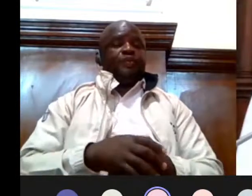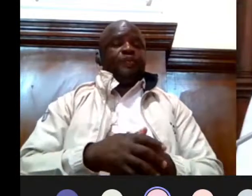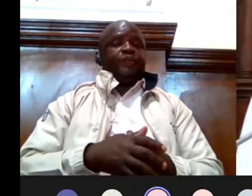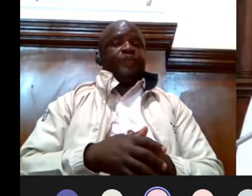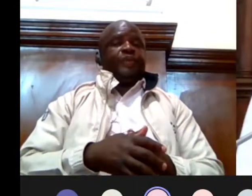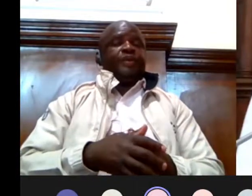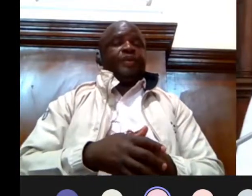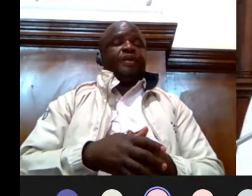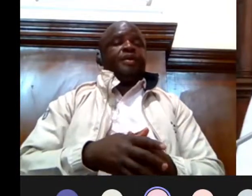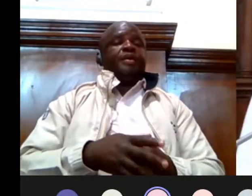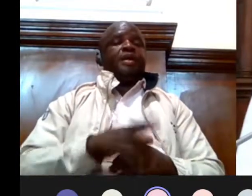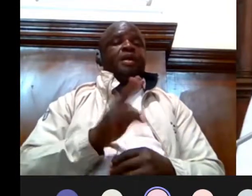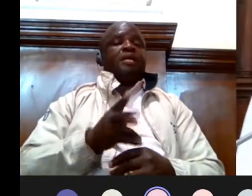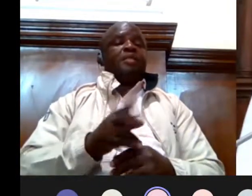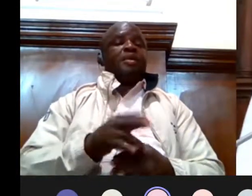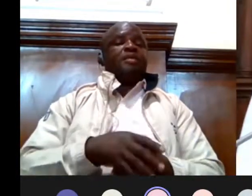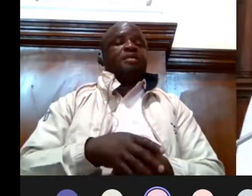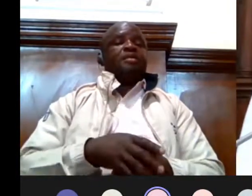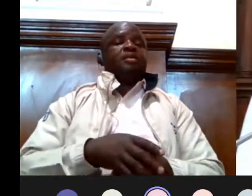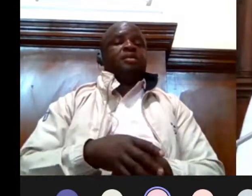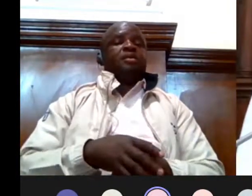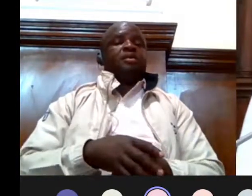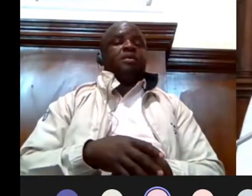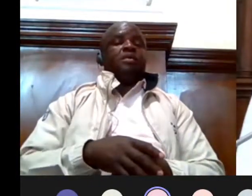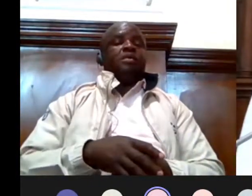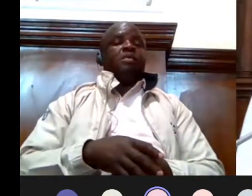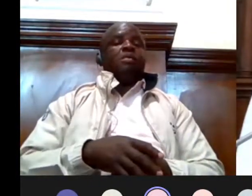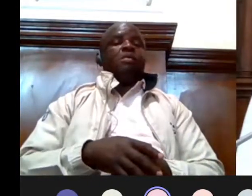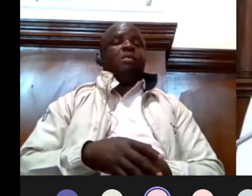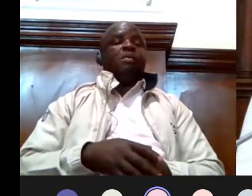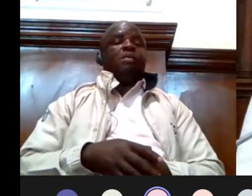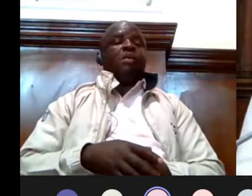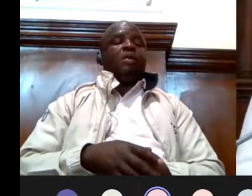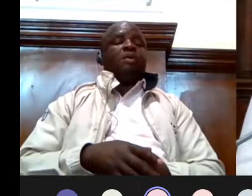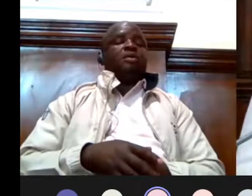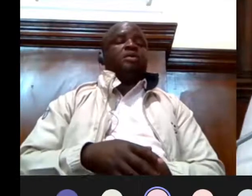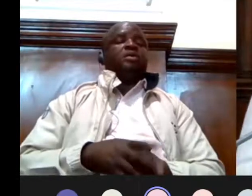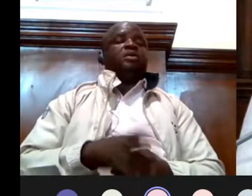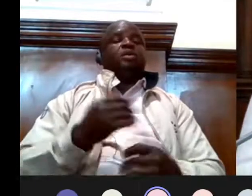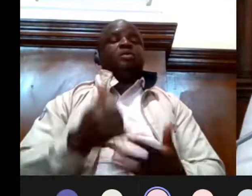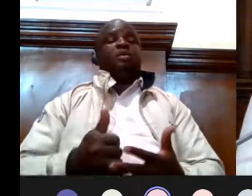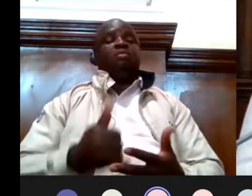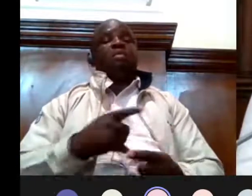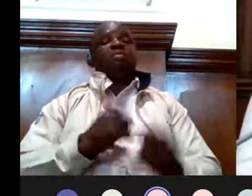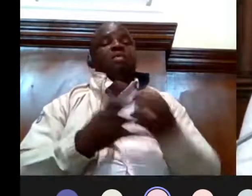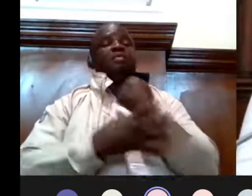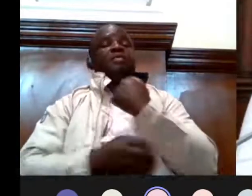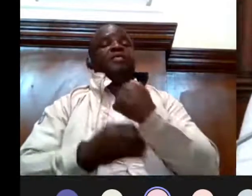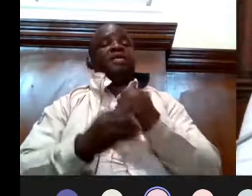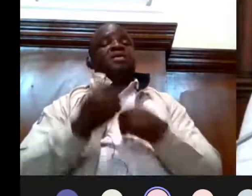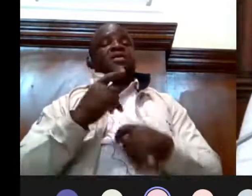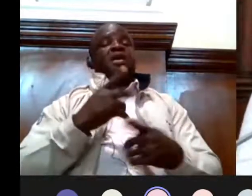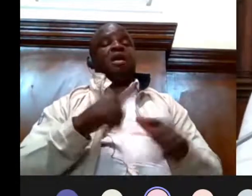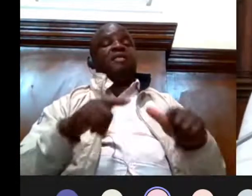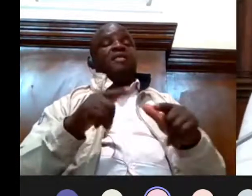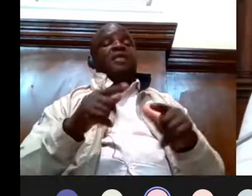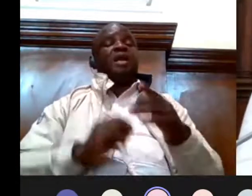as the continuing as widening poverty gap, food security,